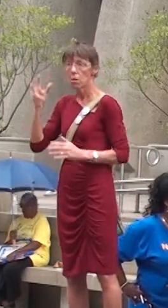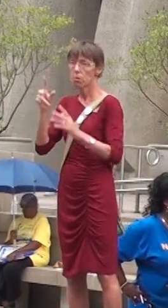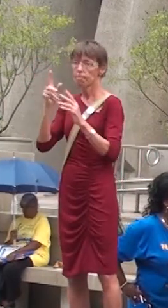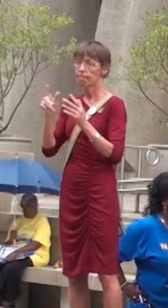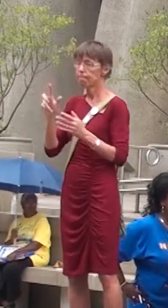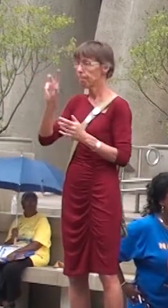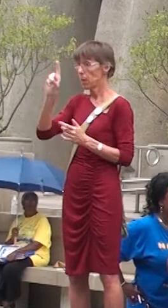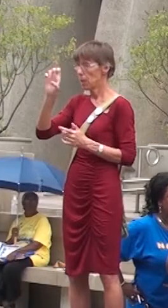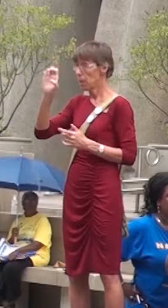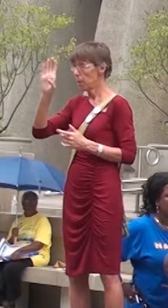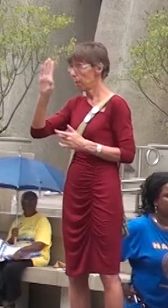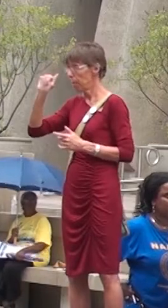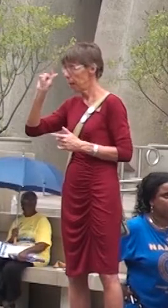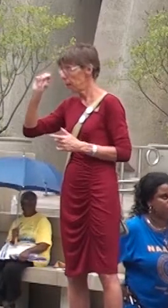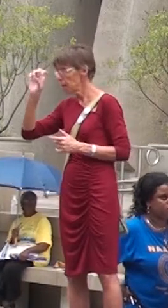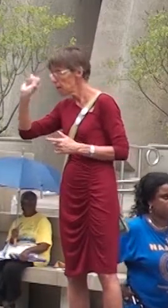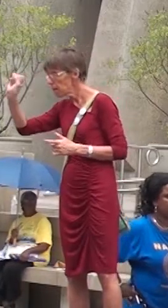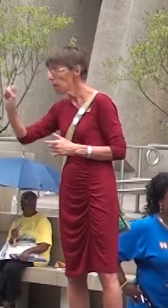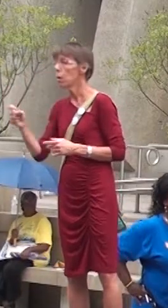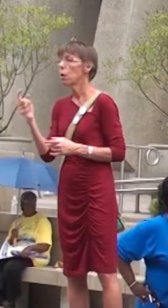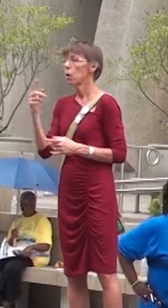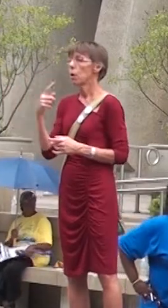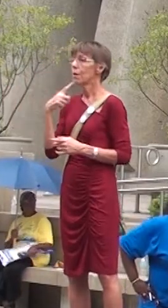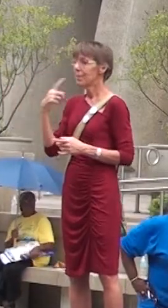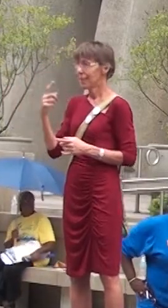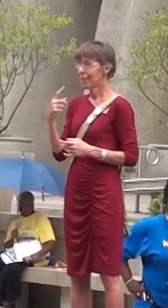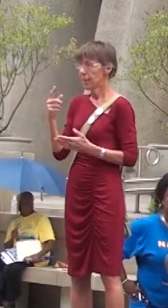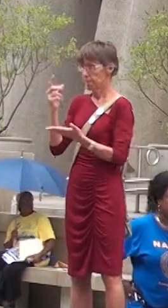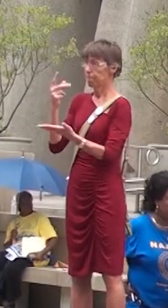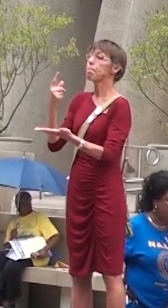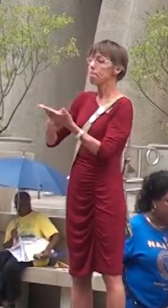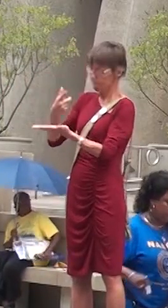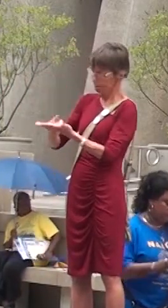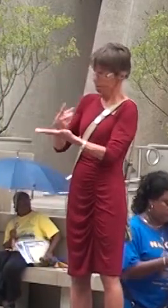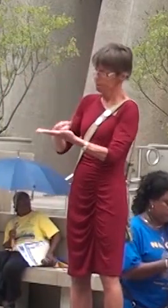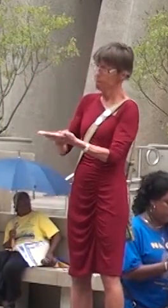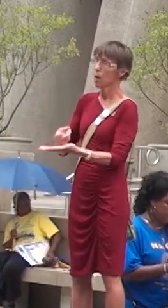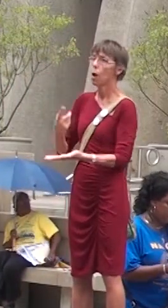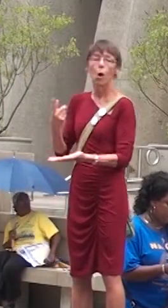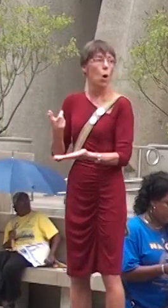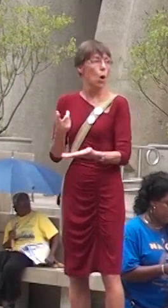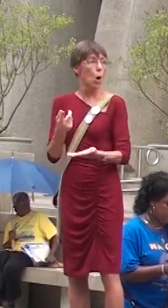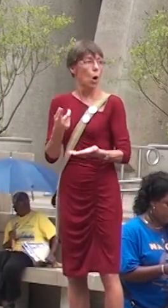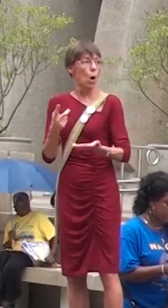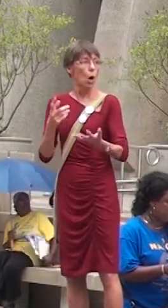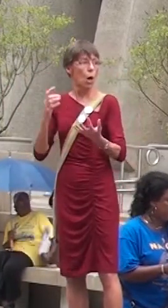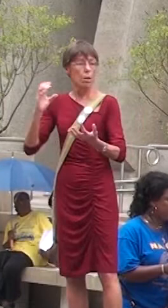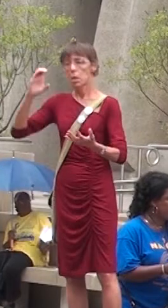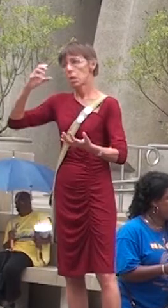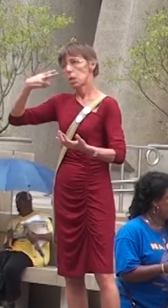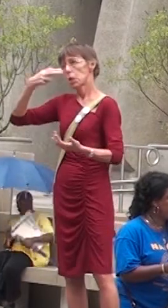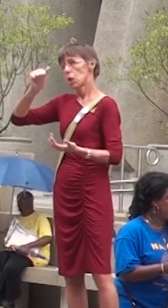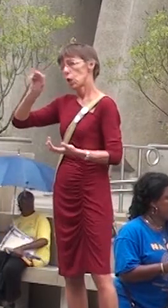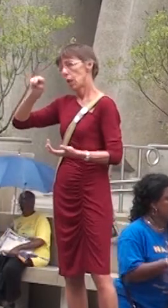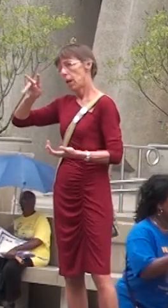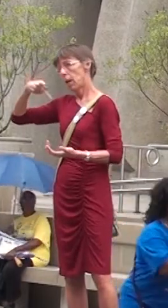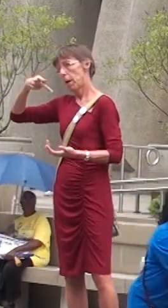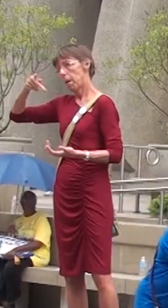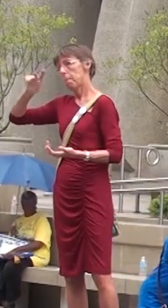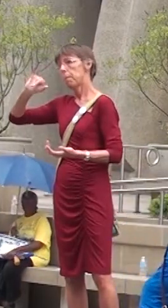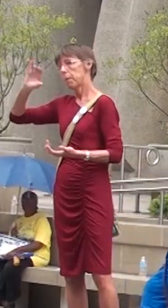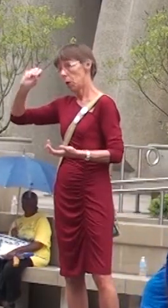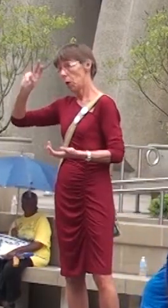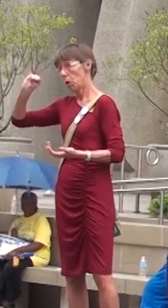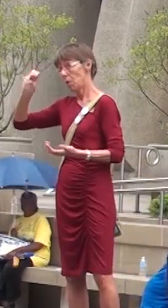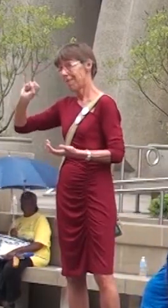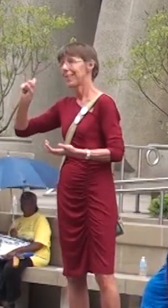have let our champions know we have their backs. And our champions, like our Wake County delegation, Senators Josh